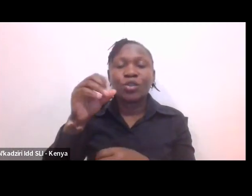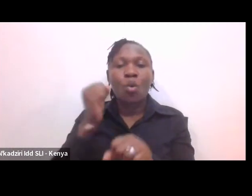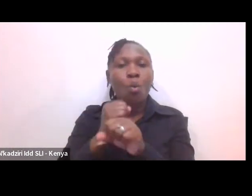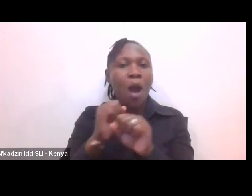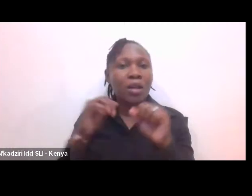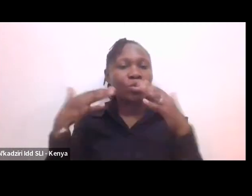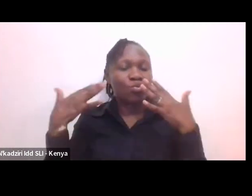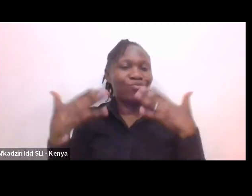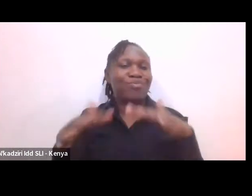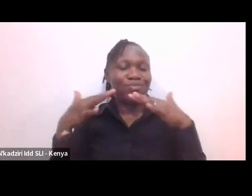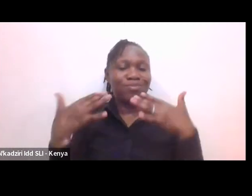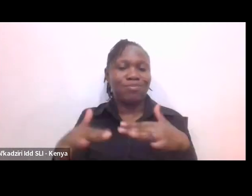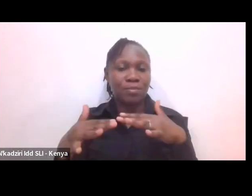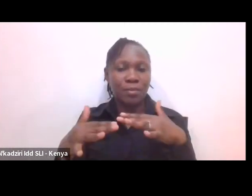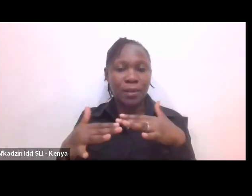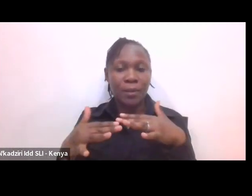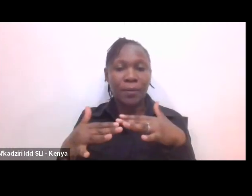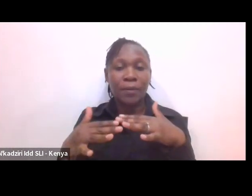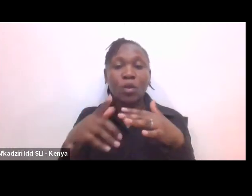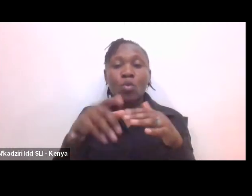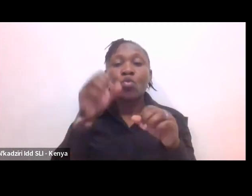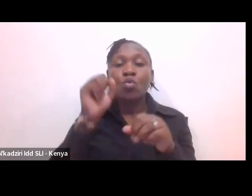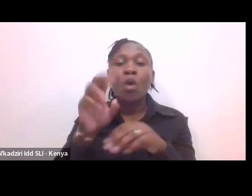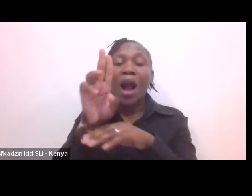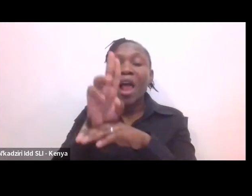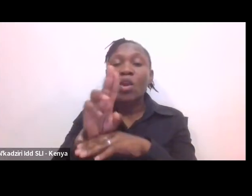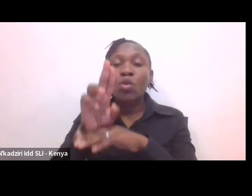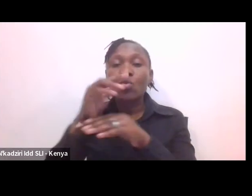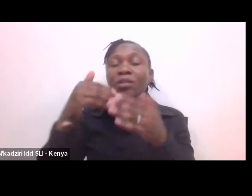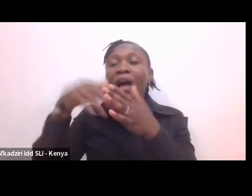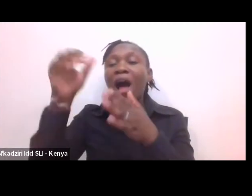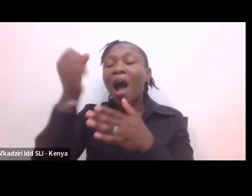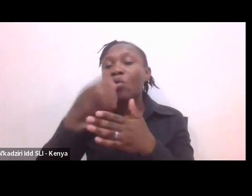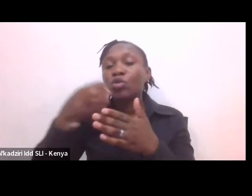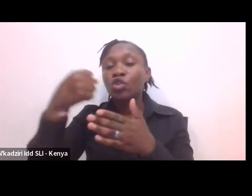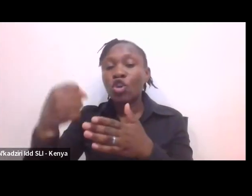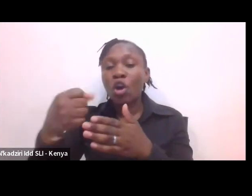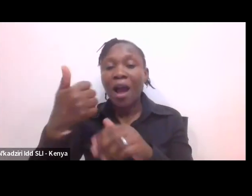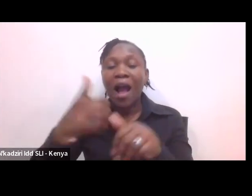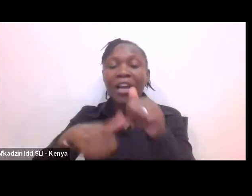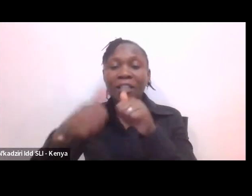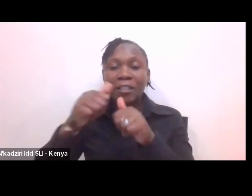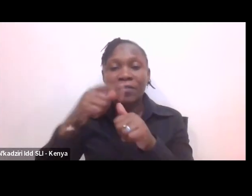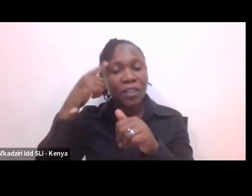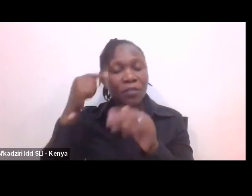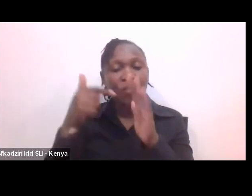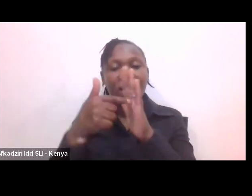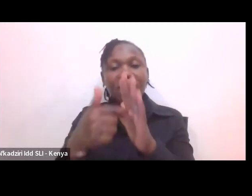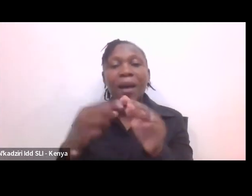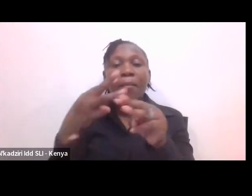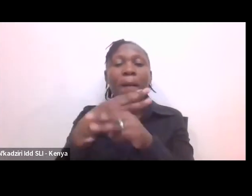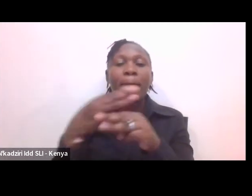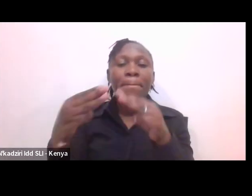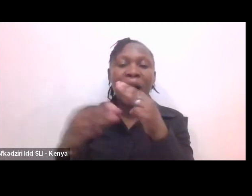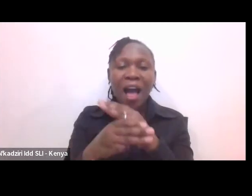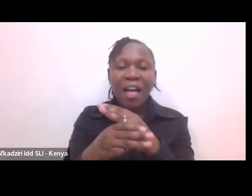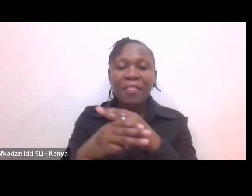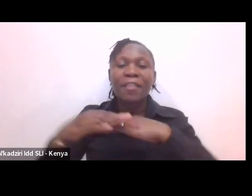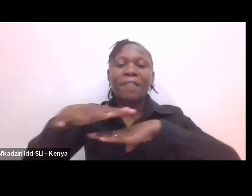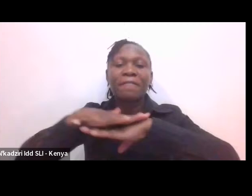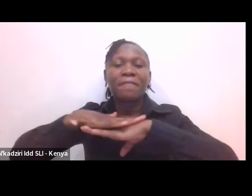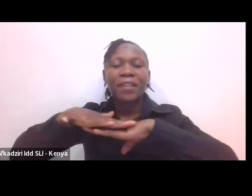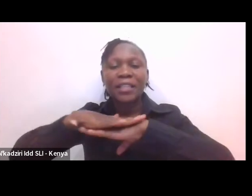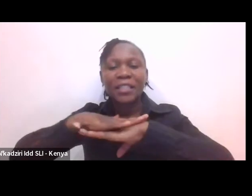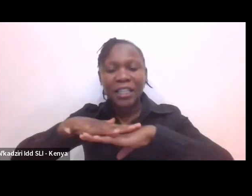as a key vehicle for curricular delivery. Maths, physics, engineering, biology, ecology, botany, geology, geography, art,